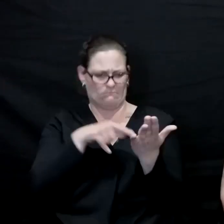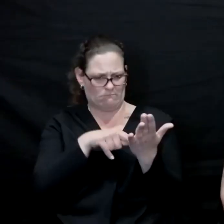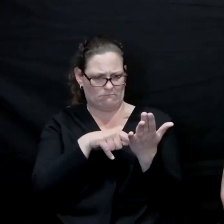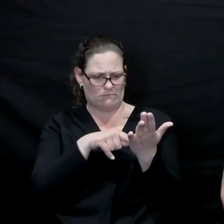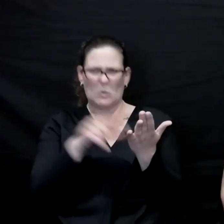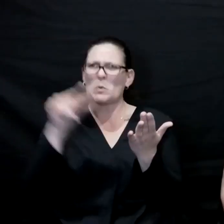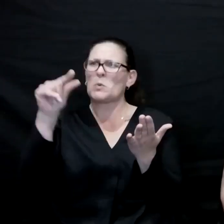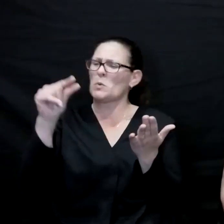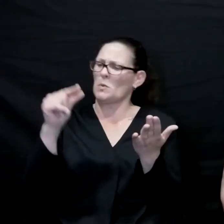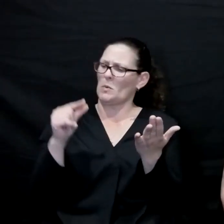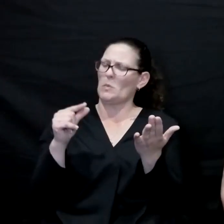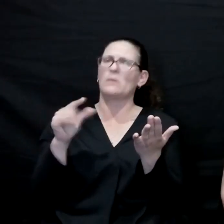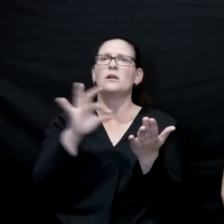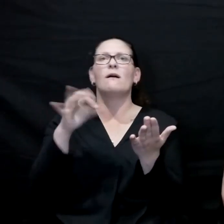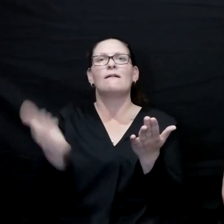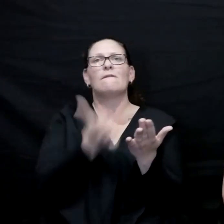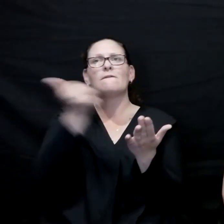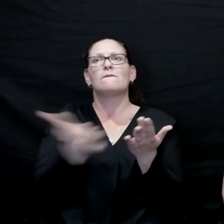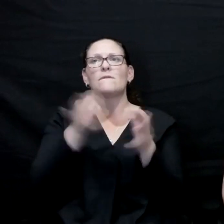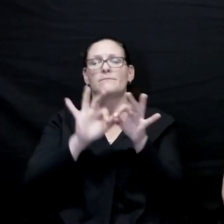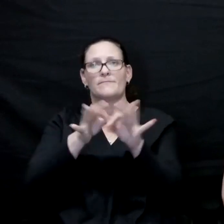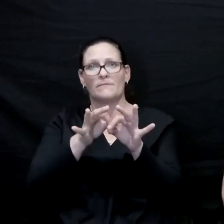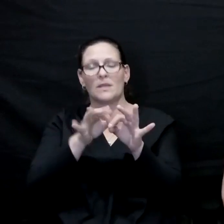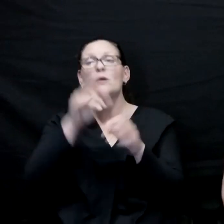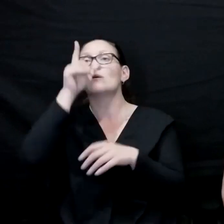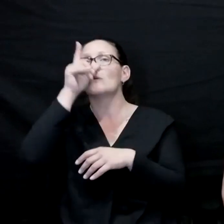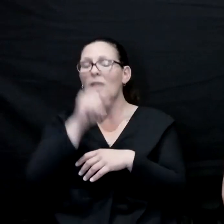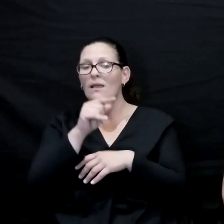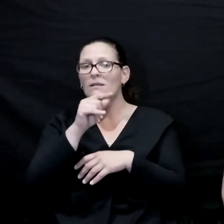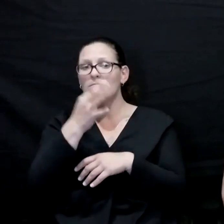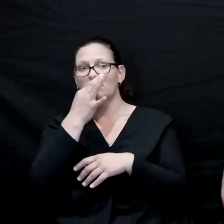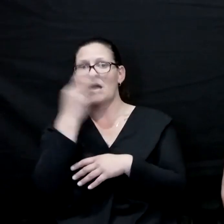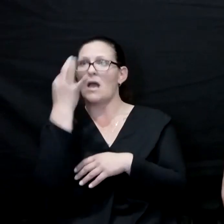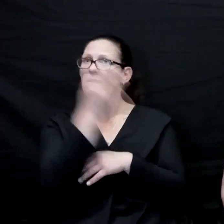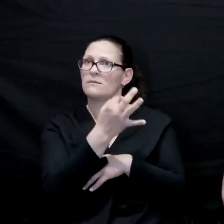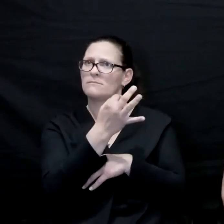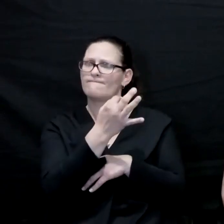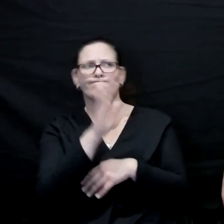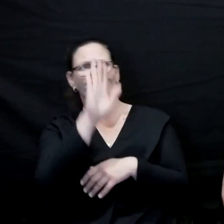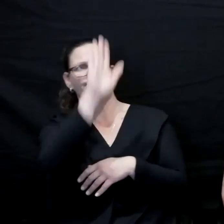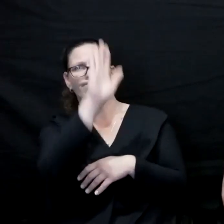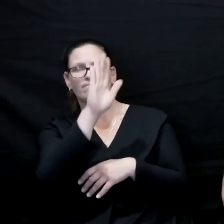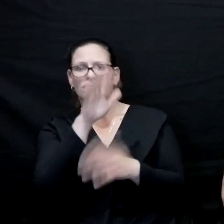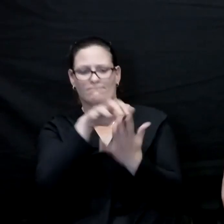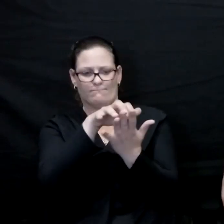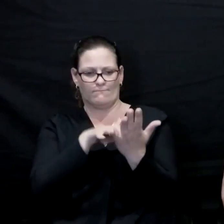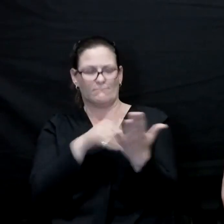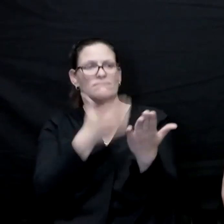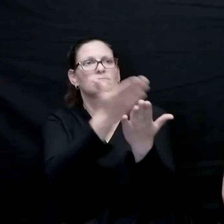interpreting court funding, then you can ask for this part of the funding to be